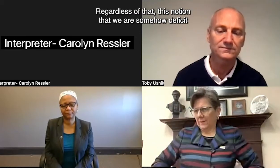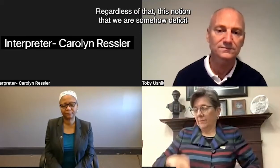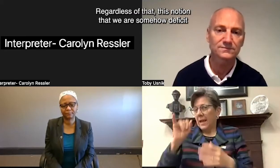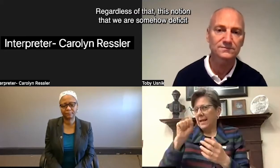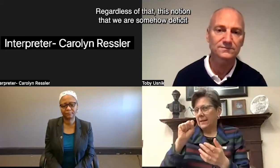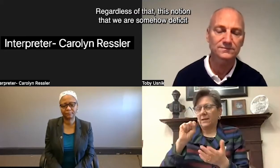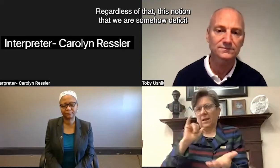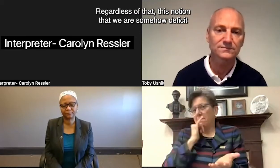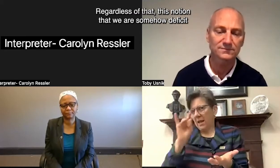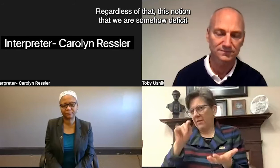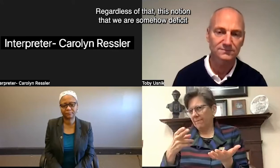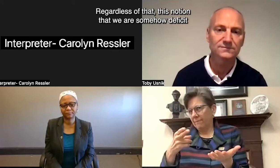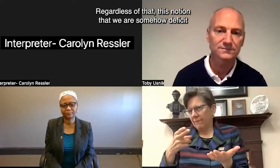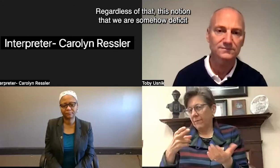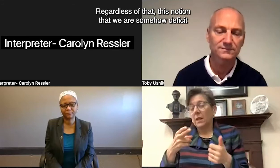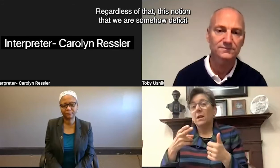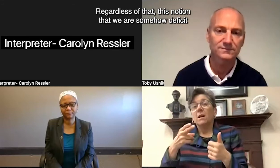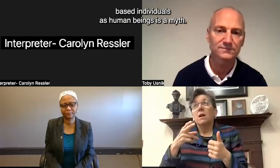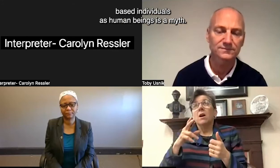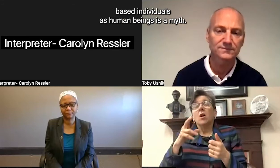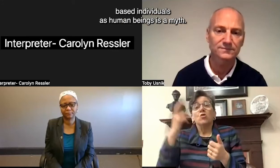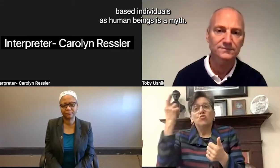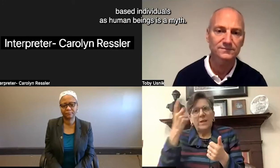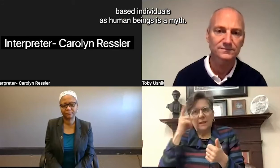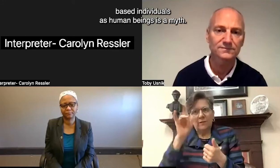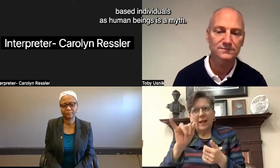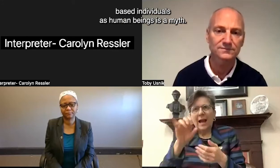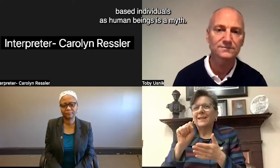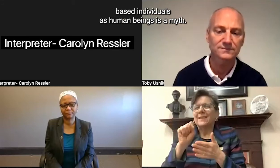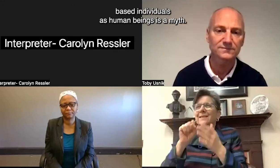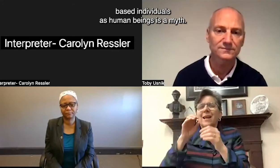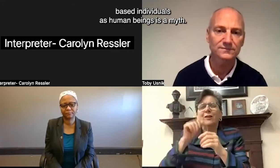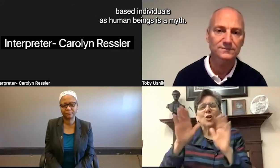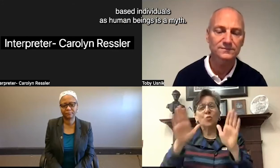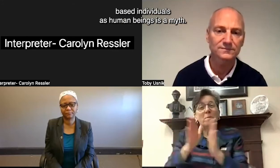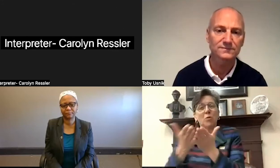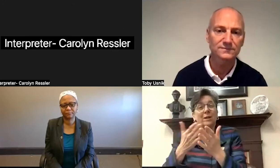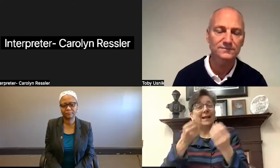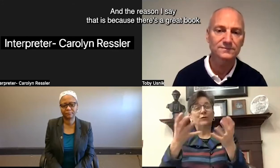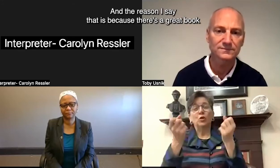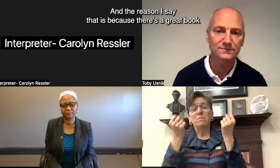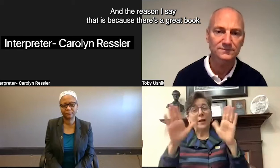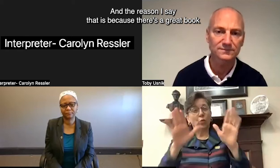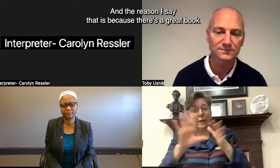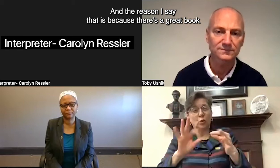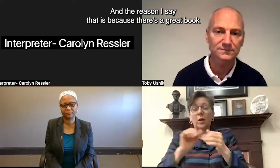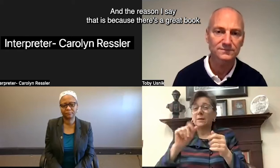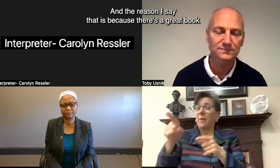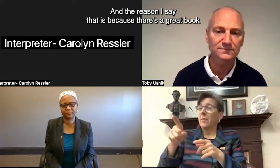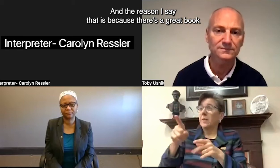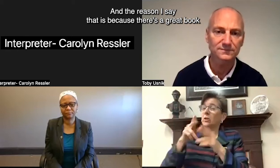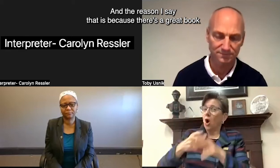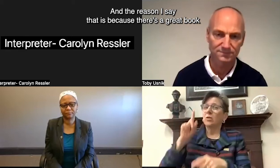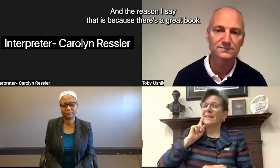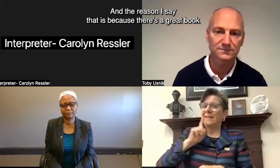deficit-based individuals as human beings is a myth. And the reason I say that is because there's a great book